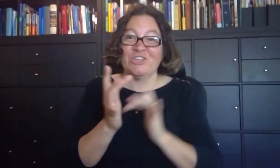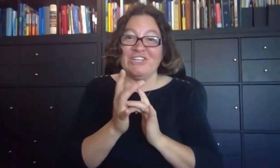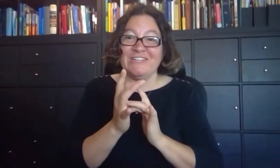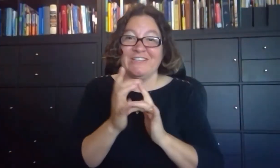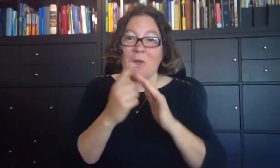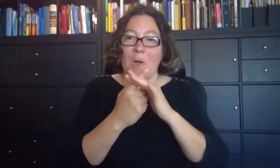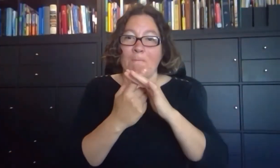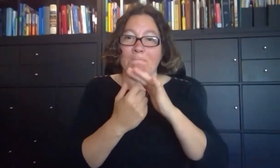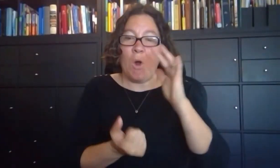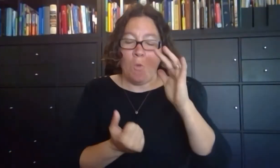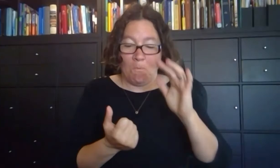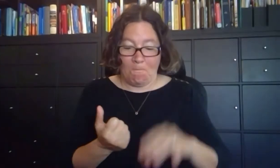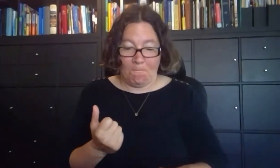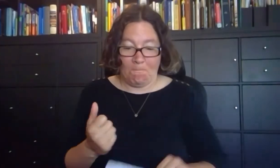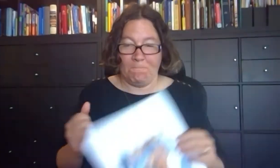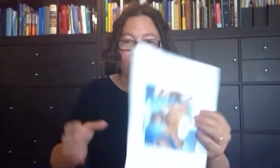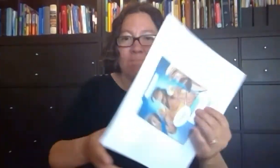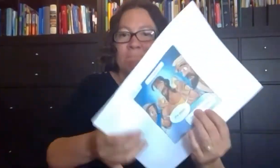And then Jesus is gone.